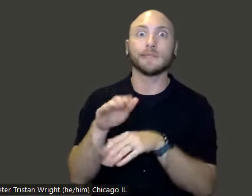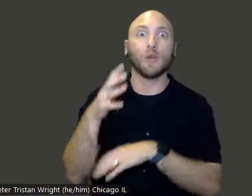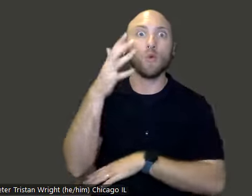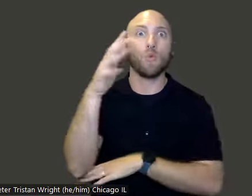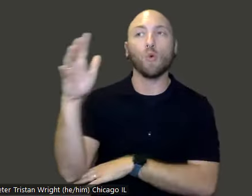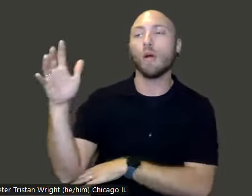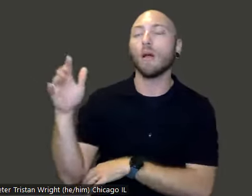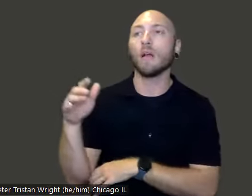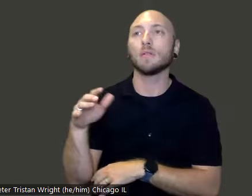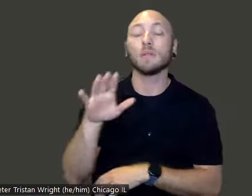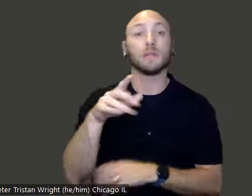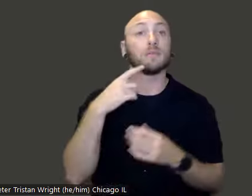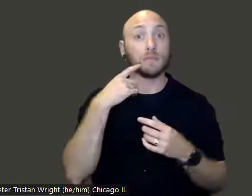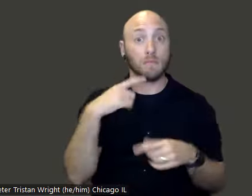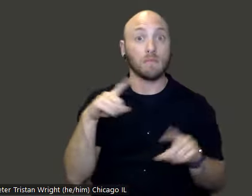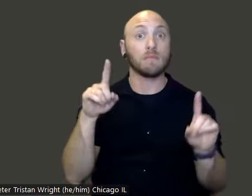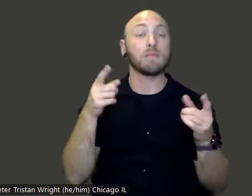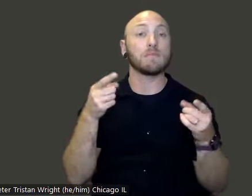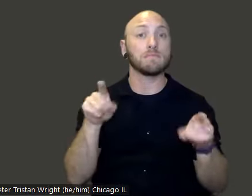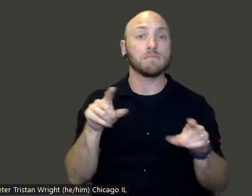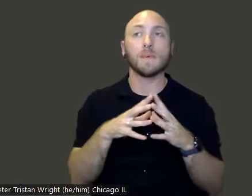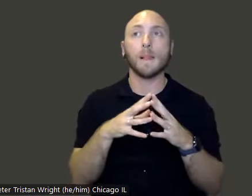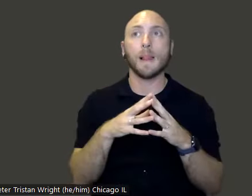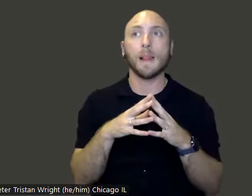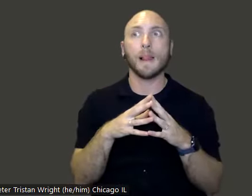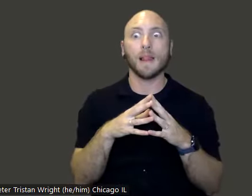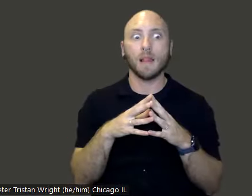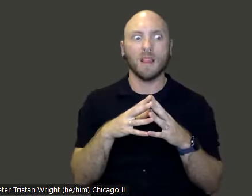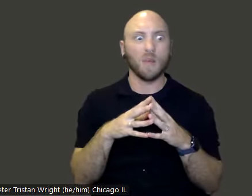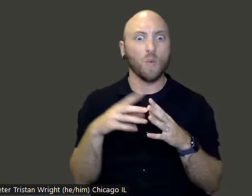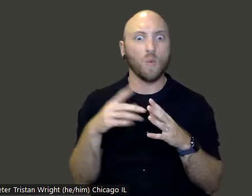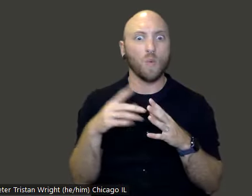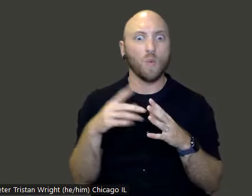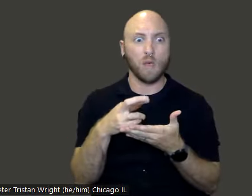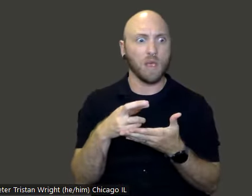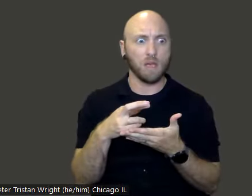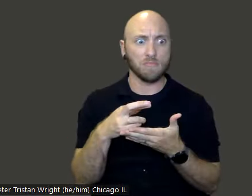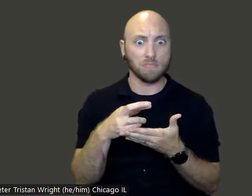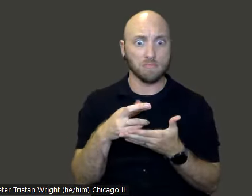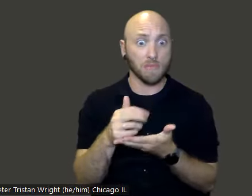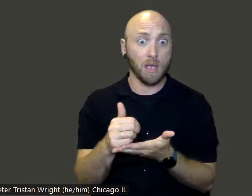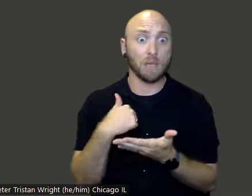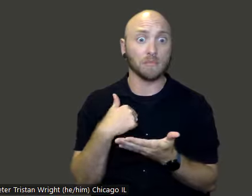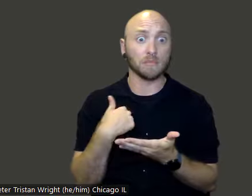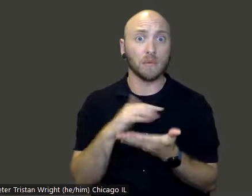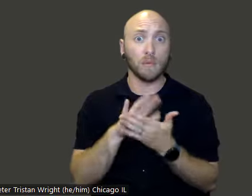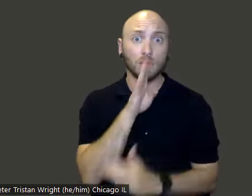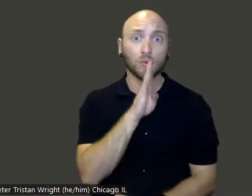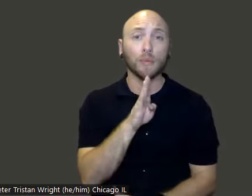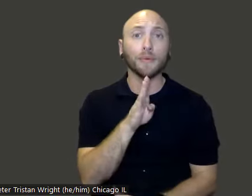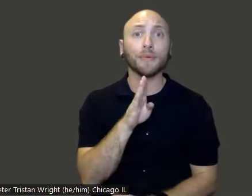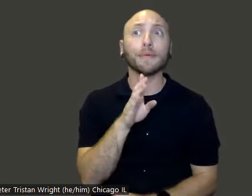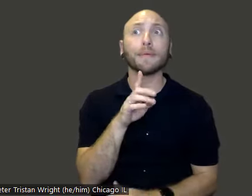and finally I found this place that worked. And then I got involved with